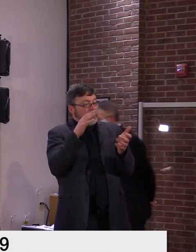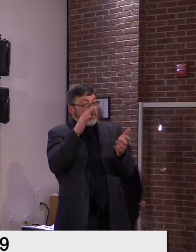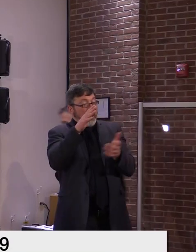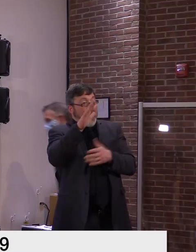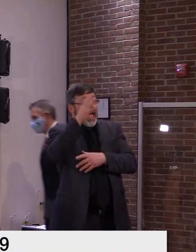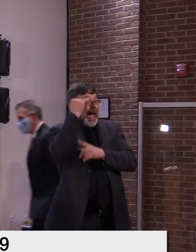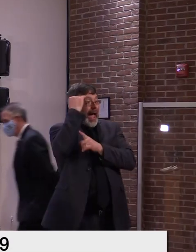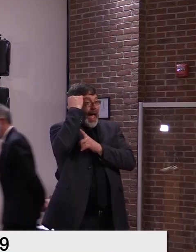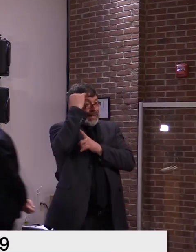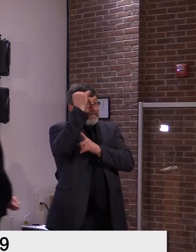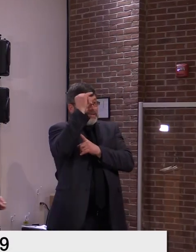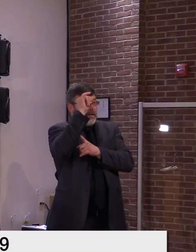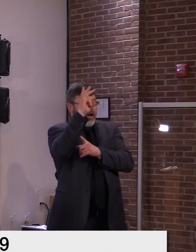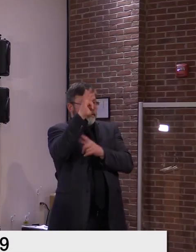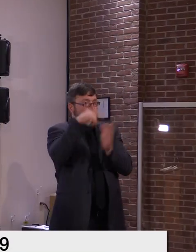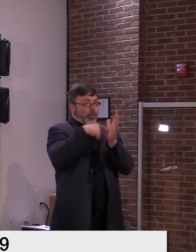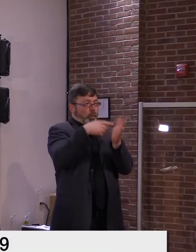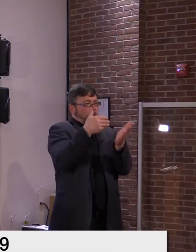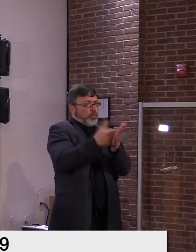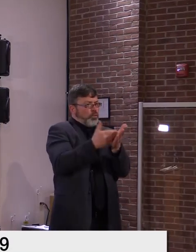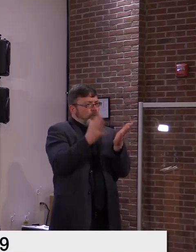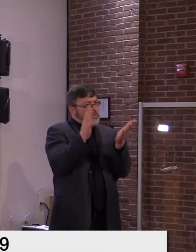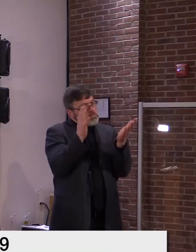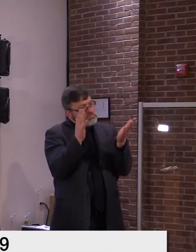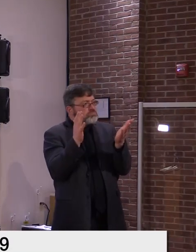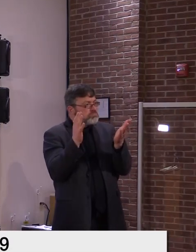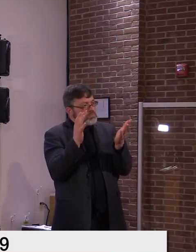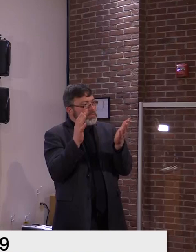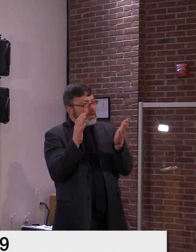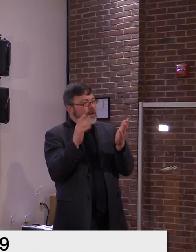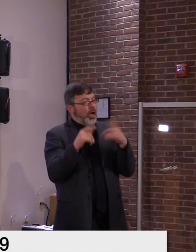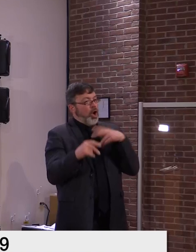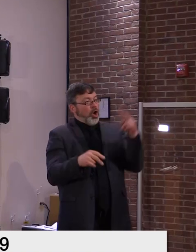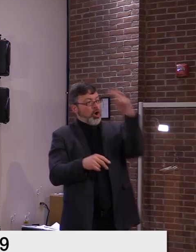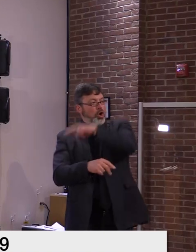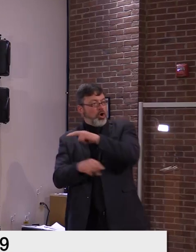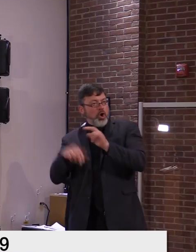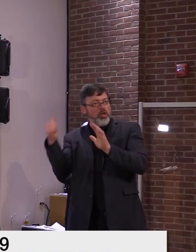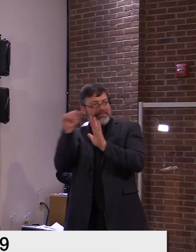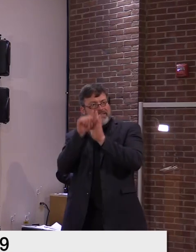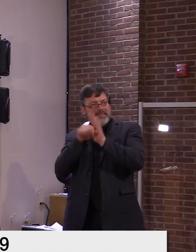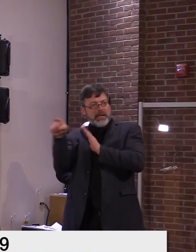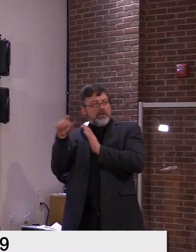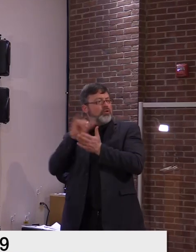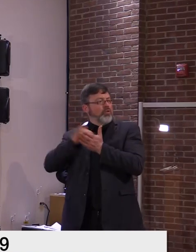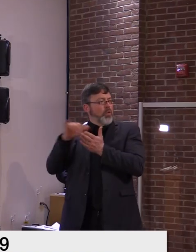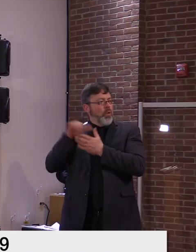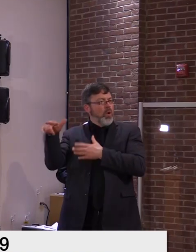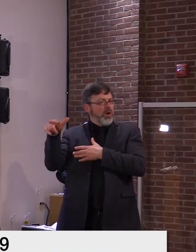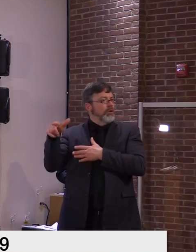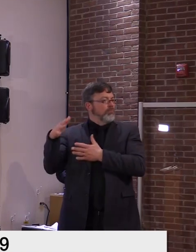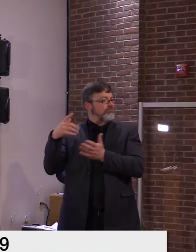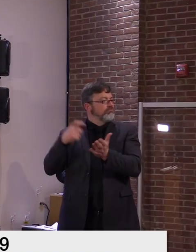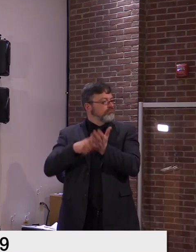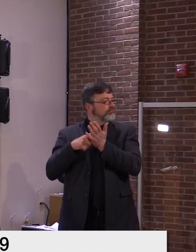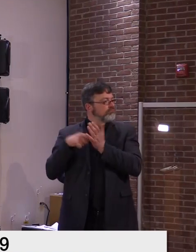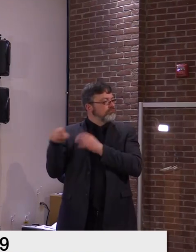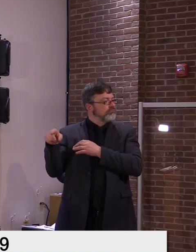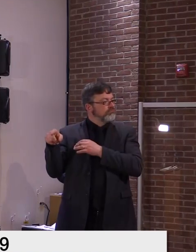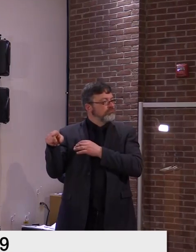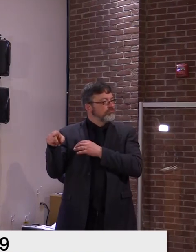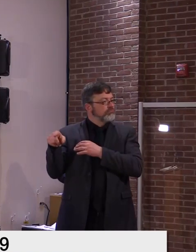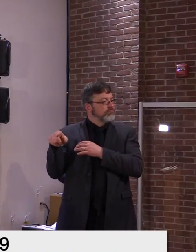York State has got its own thing that they've developed. There's a whole host of both legal and ethical